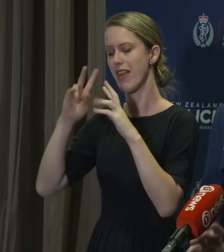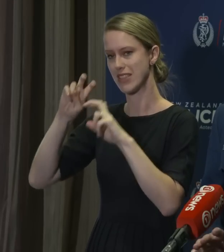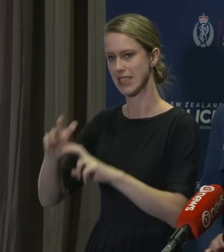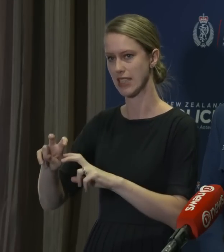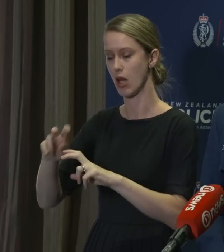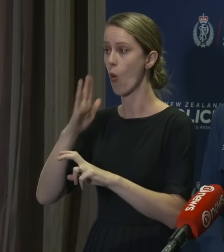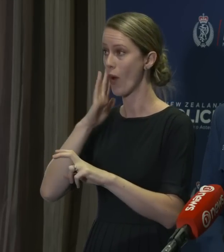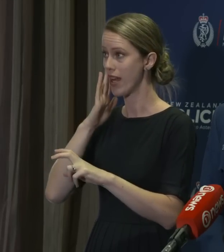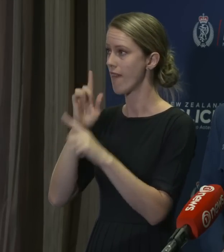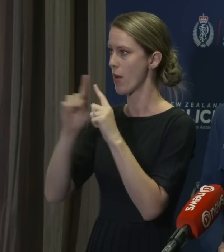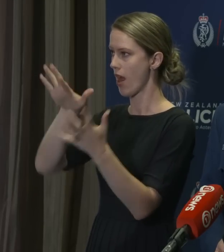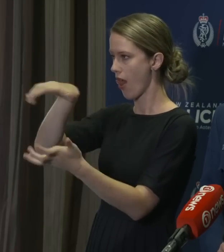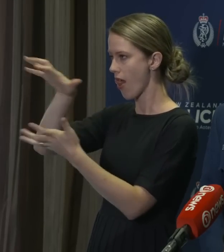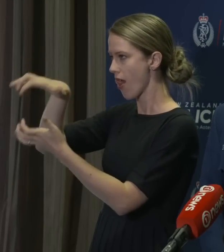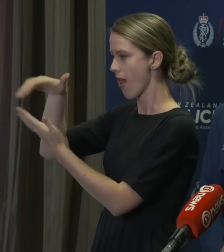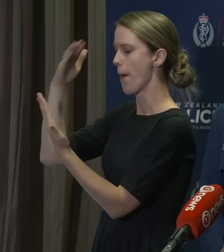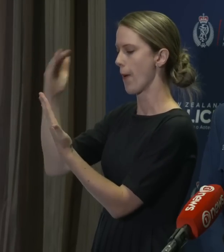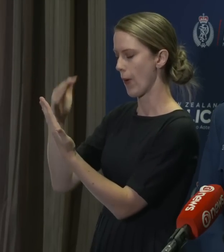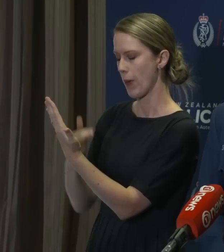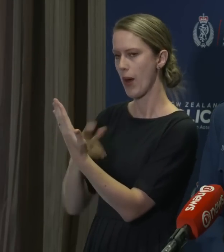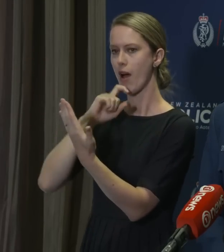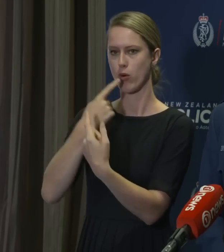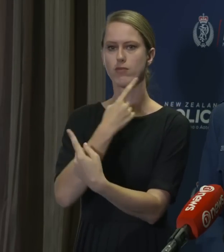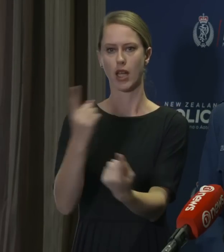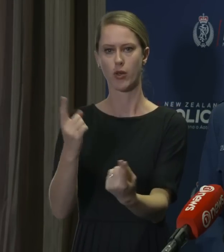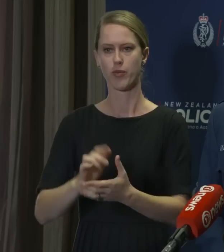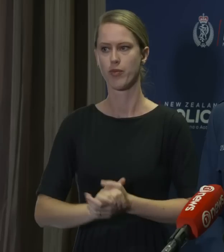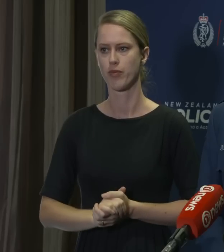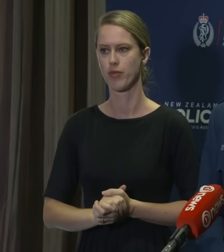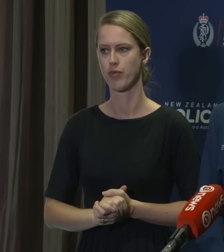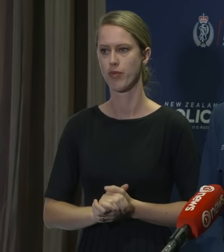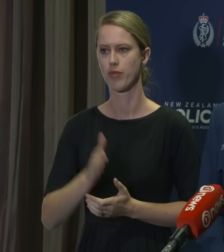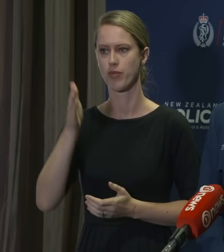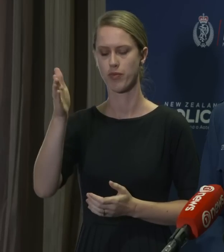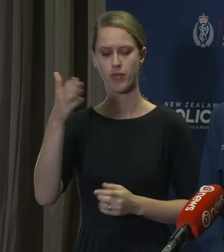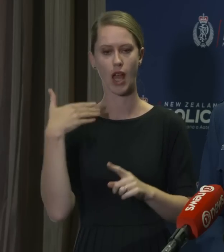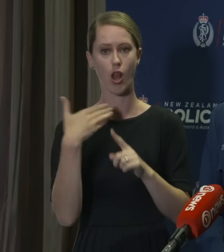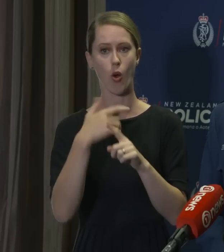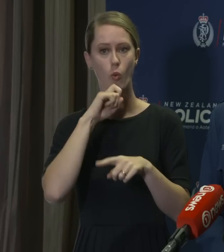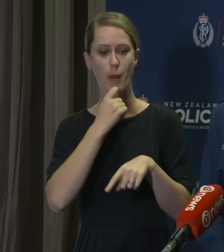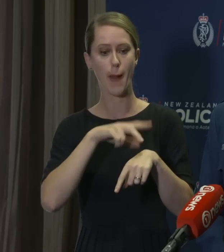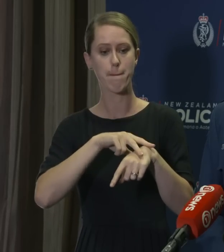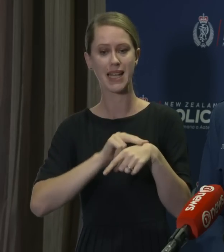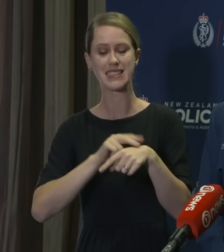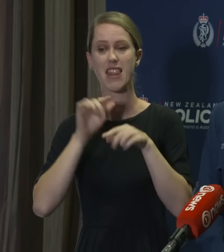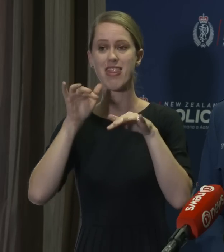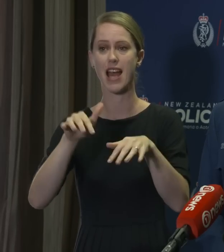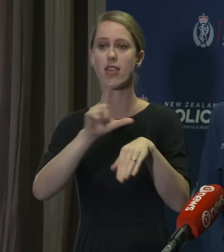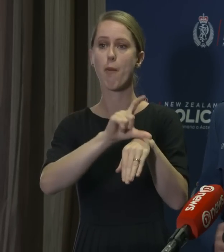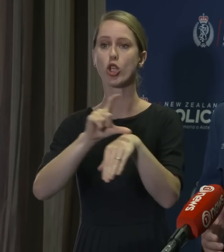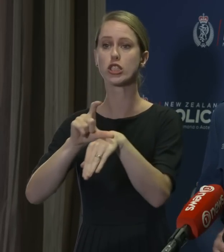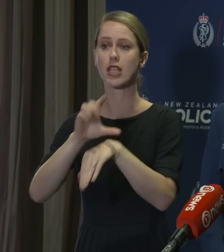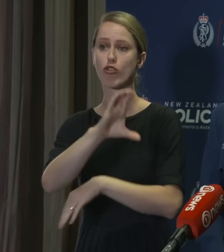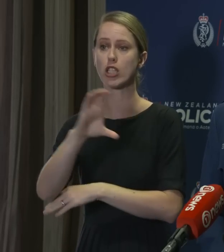I have all the answers definitively, I will share them. How long will the police presence remain at those mosques in Christchurch?